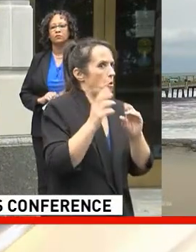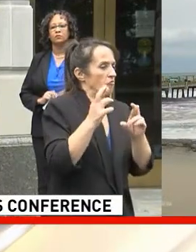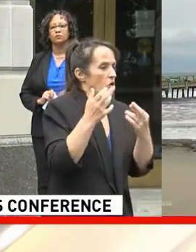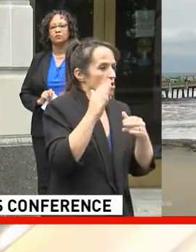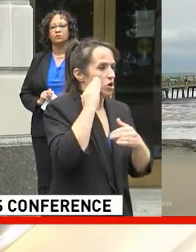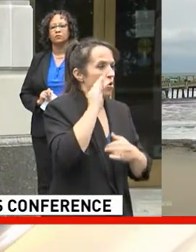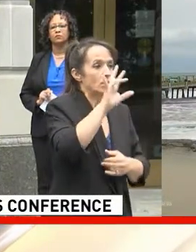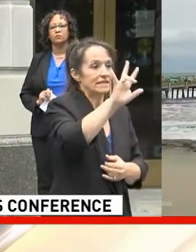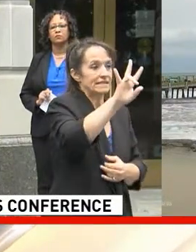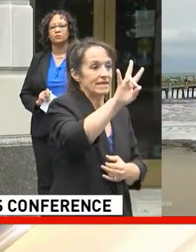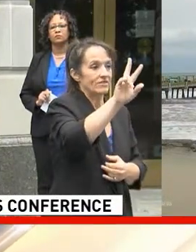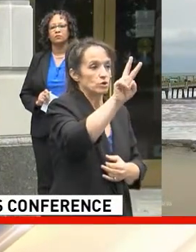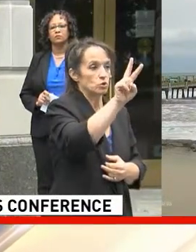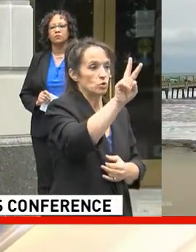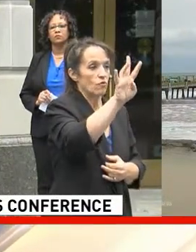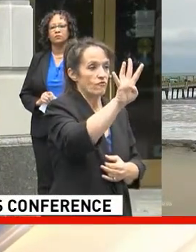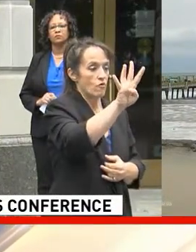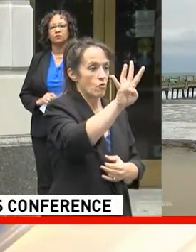is